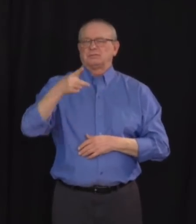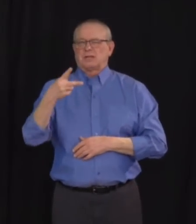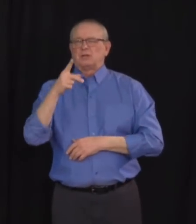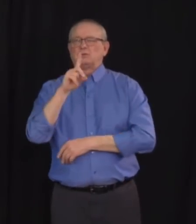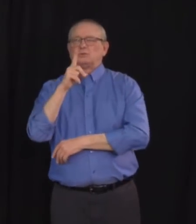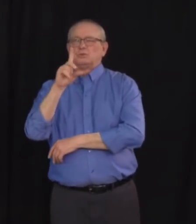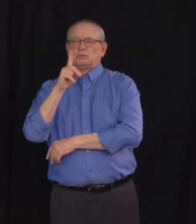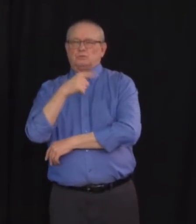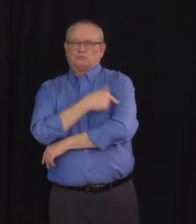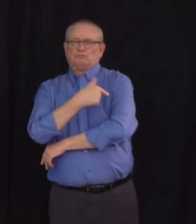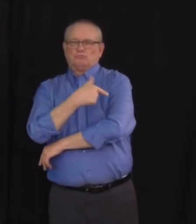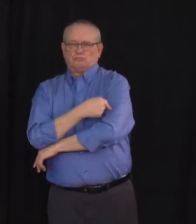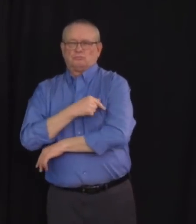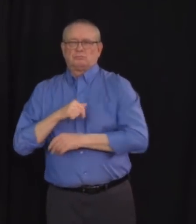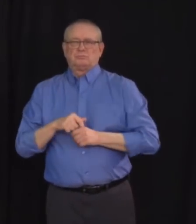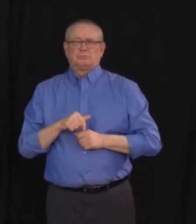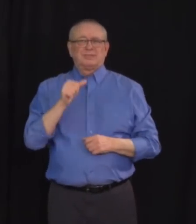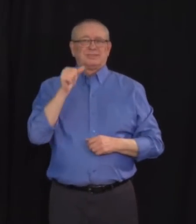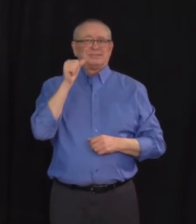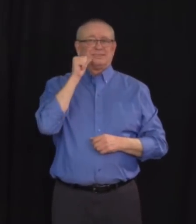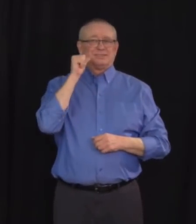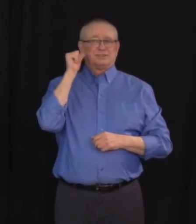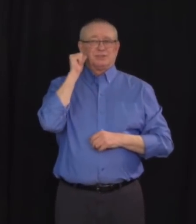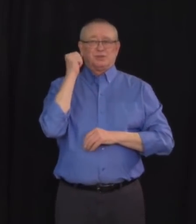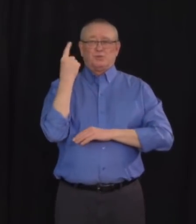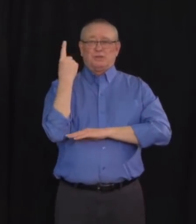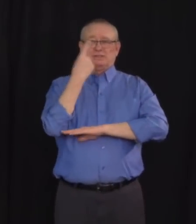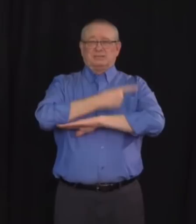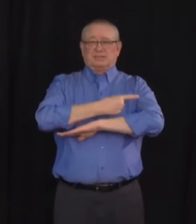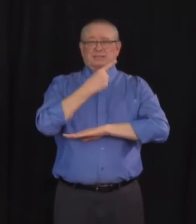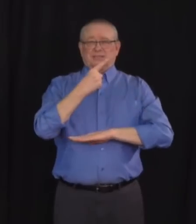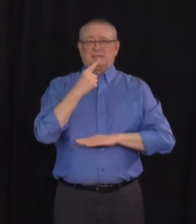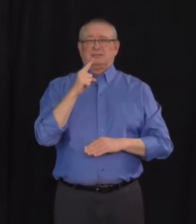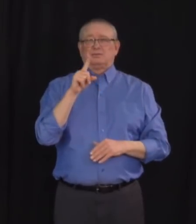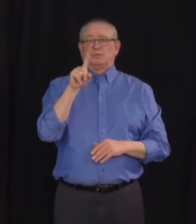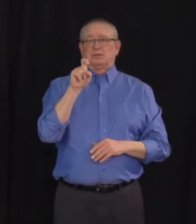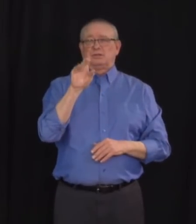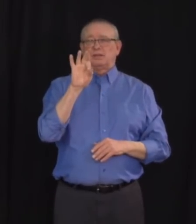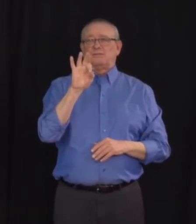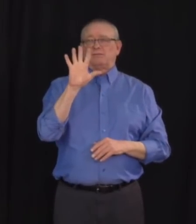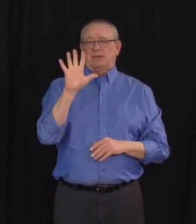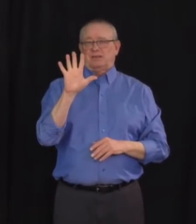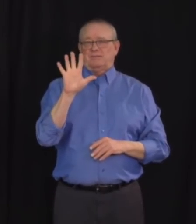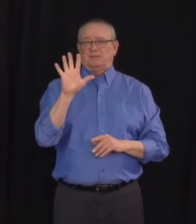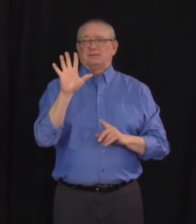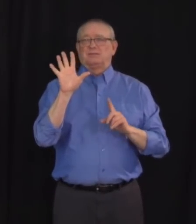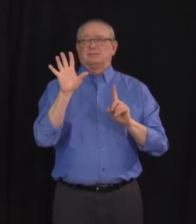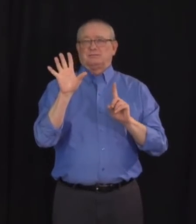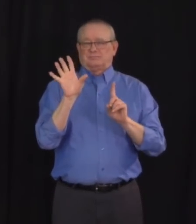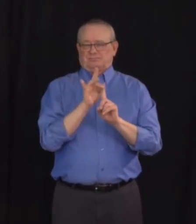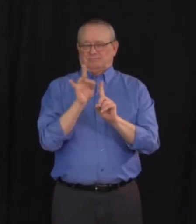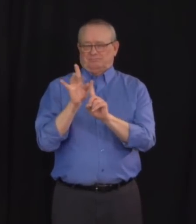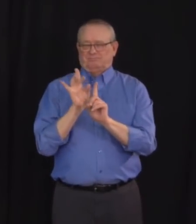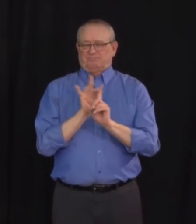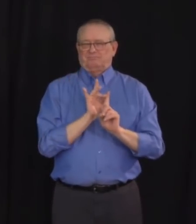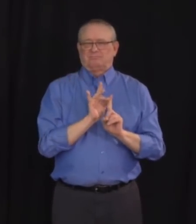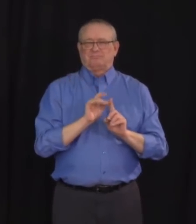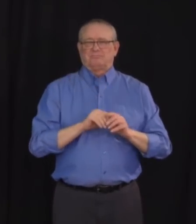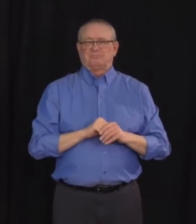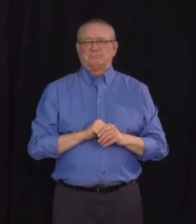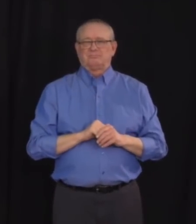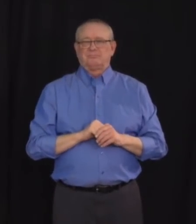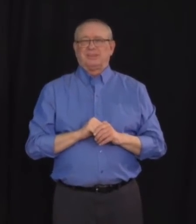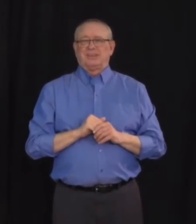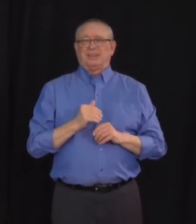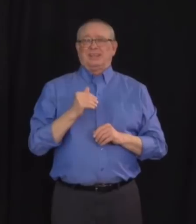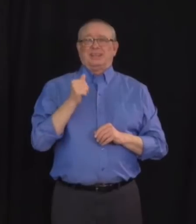195 new cases of COVID-19. We completed 7,003 tests, and our positivity rate currently stands at